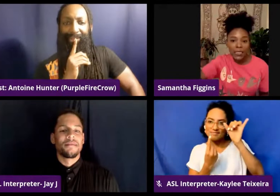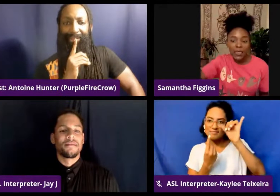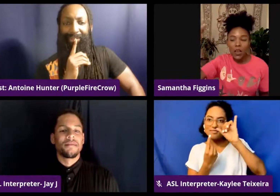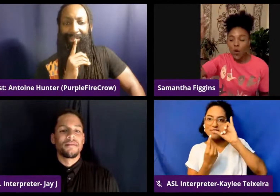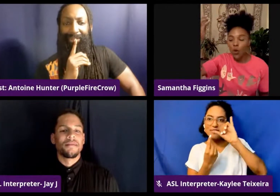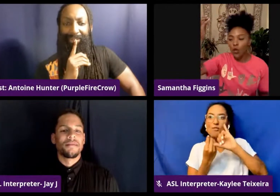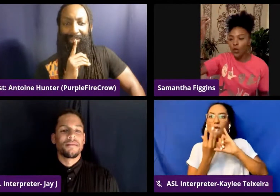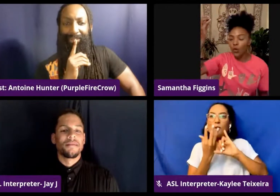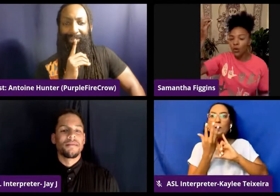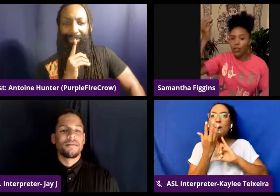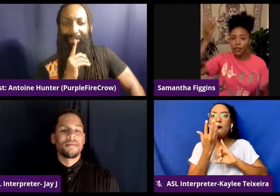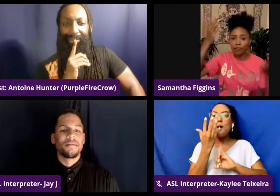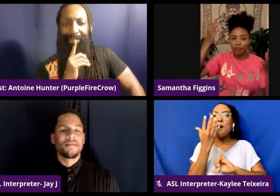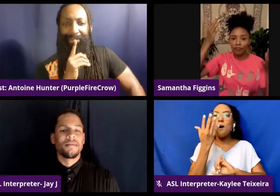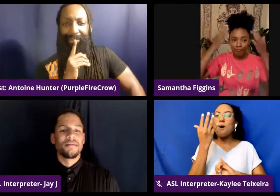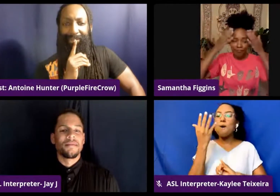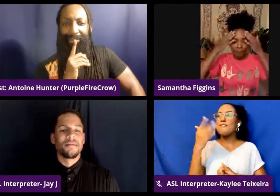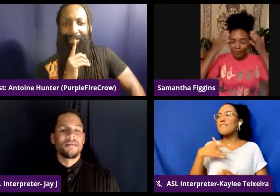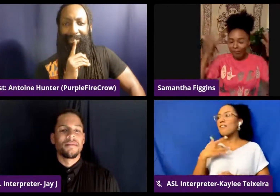guess, or your,